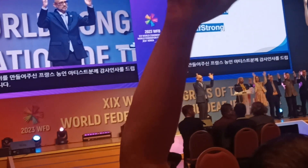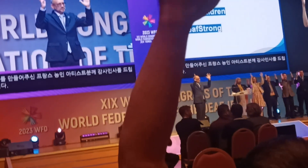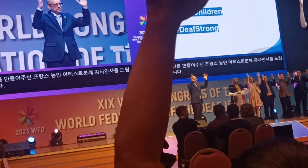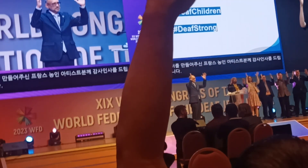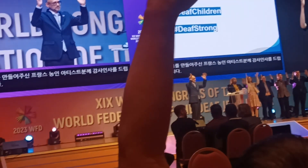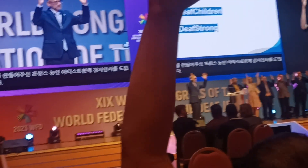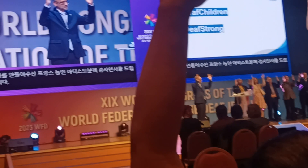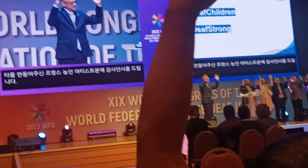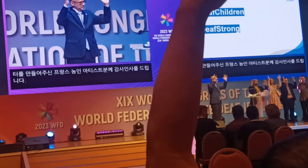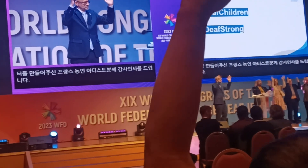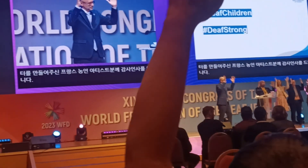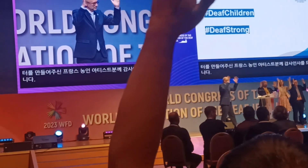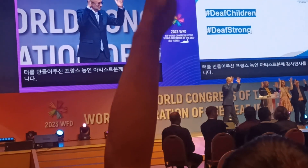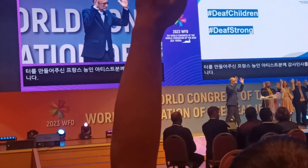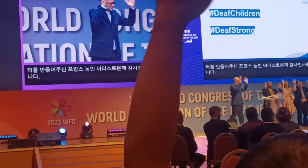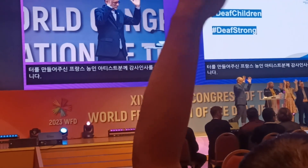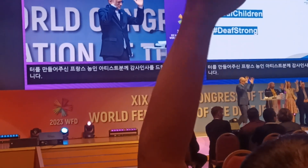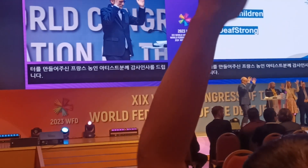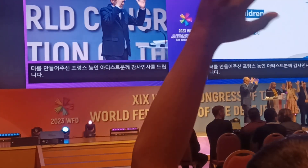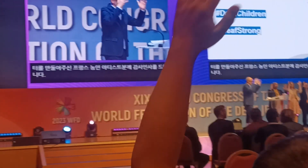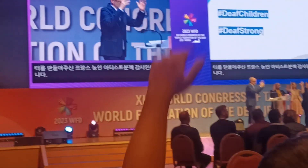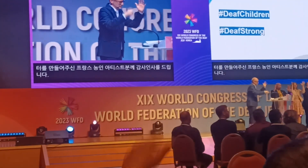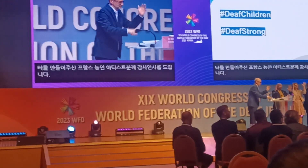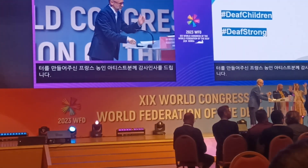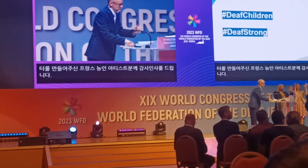Association to add their signature to the poster.